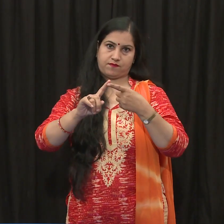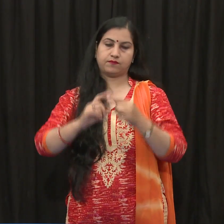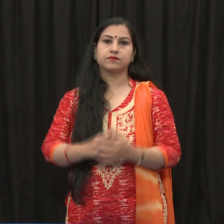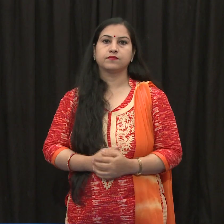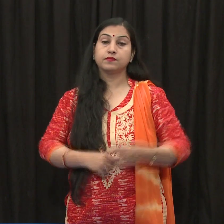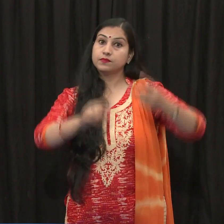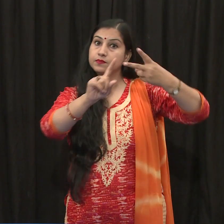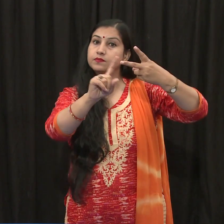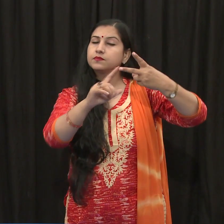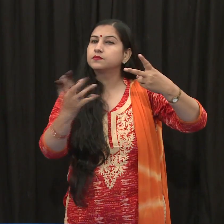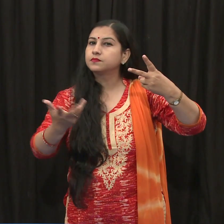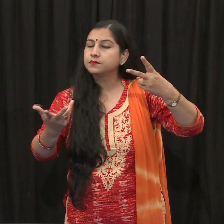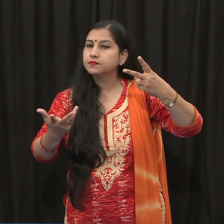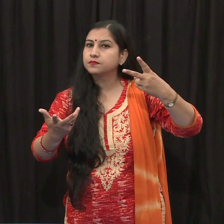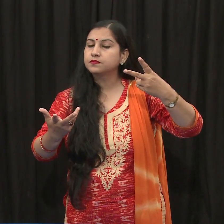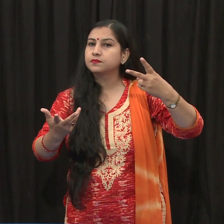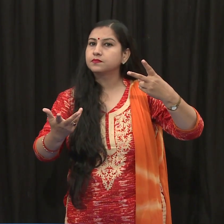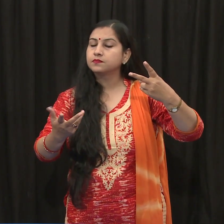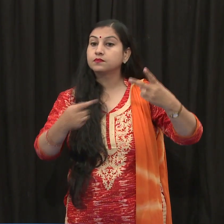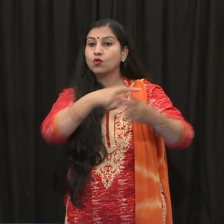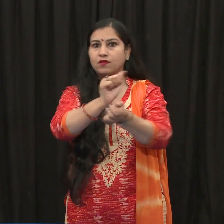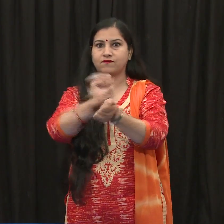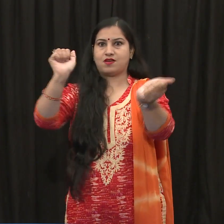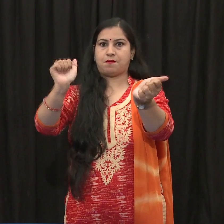Number 2, right to freedom.